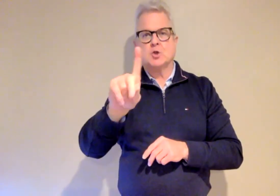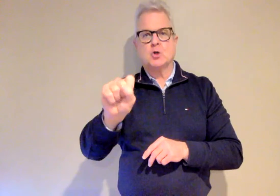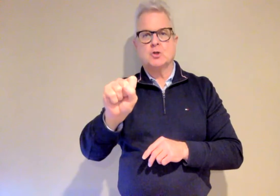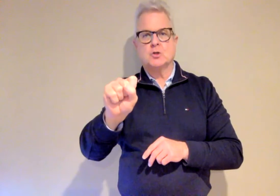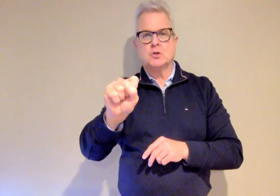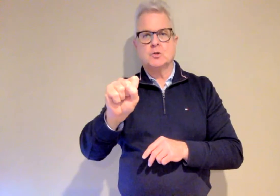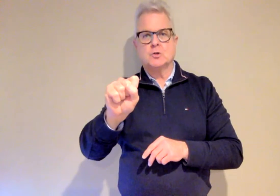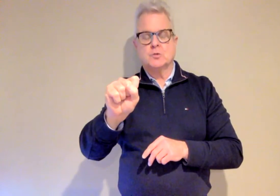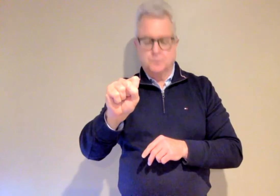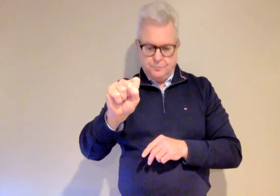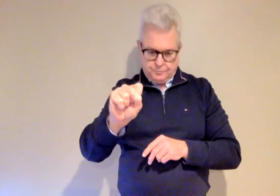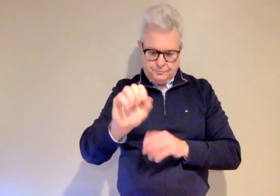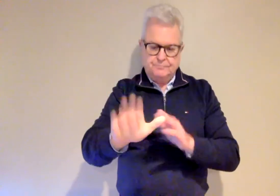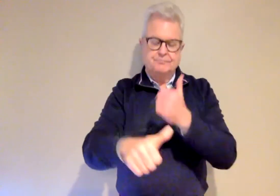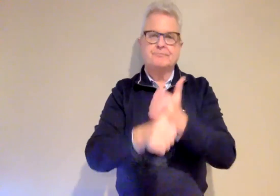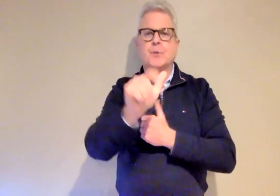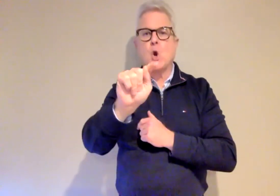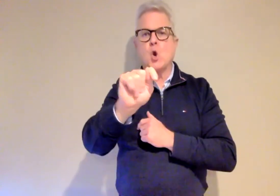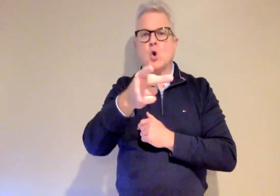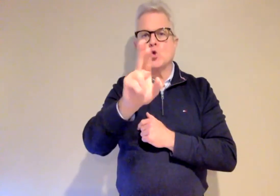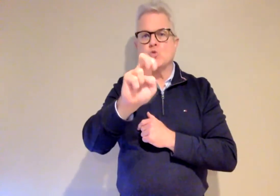different pages, you'll see one that's notified by hazard.